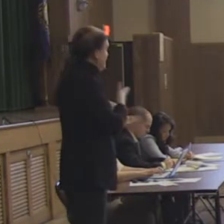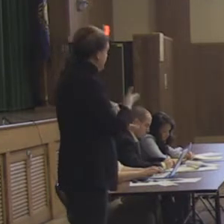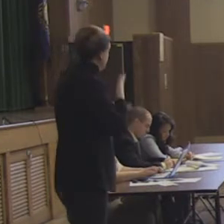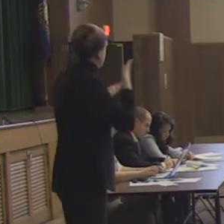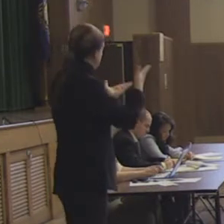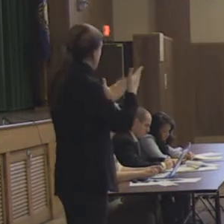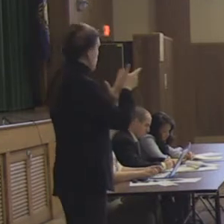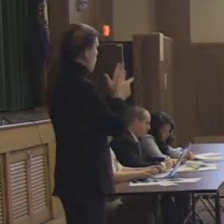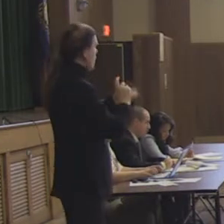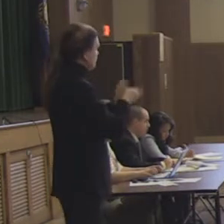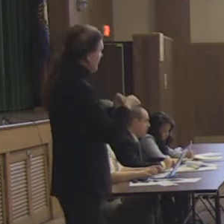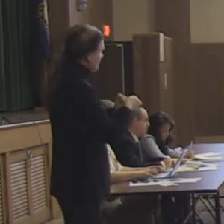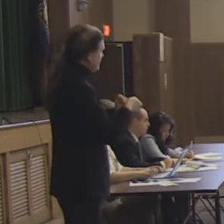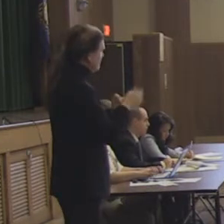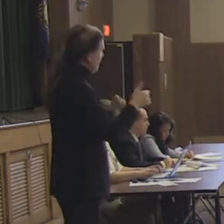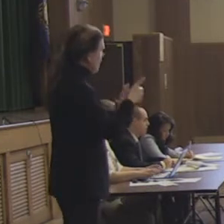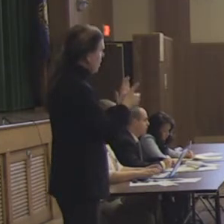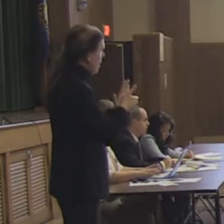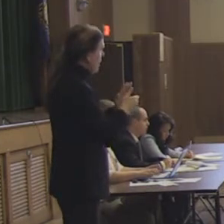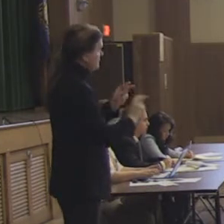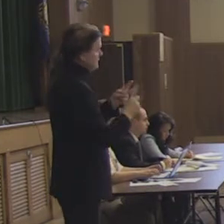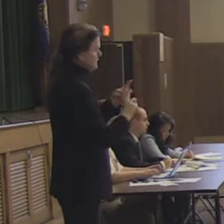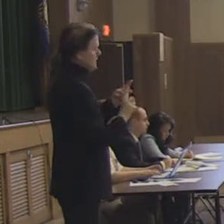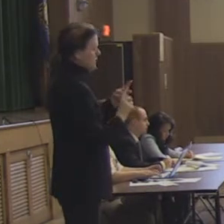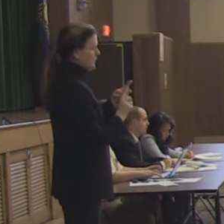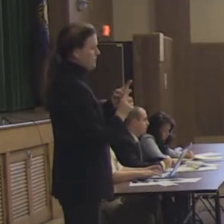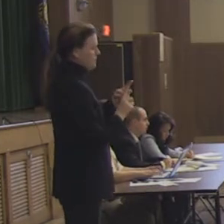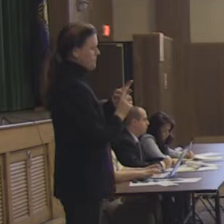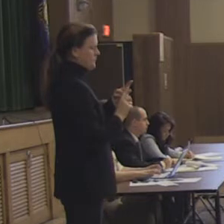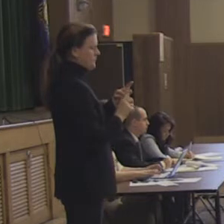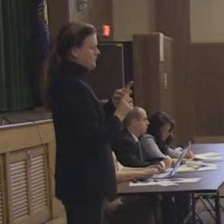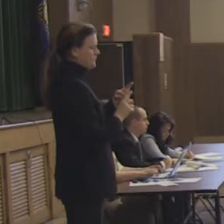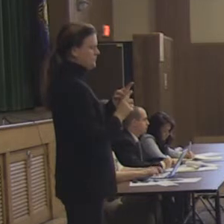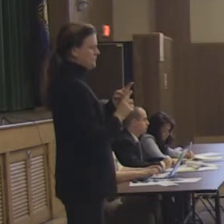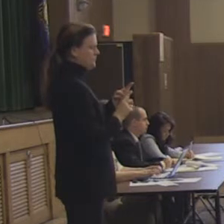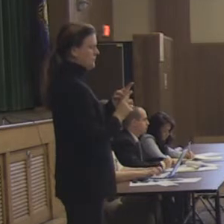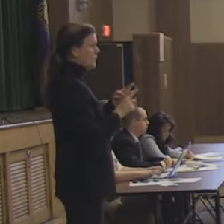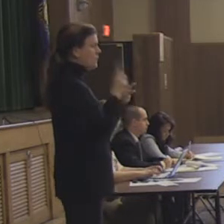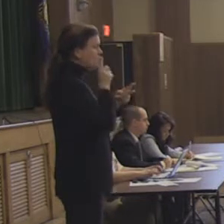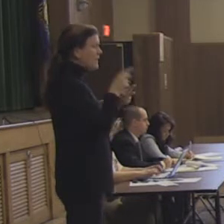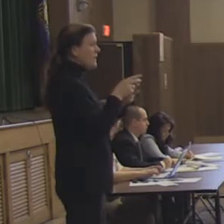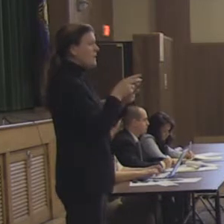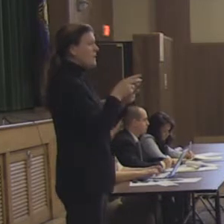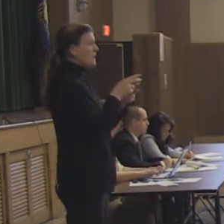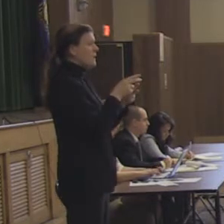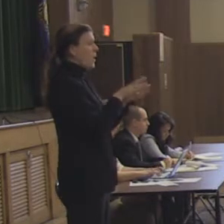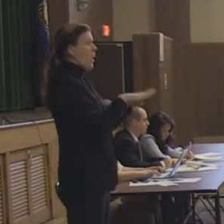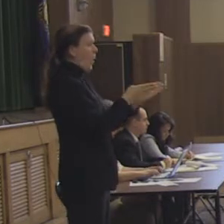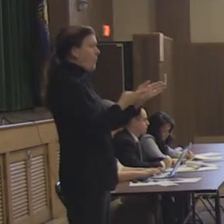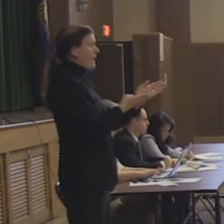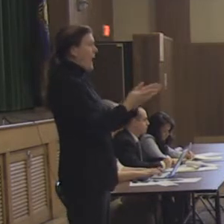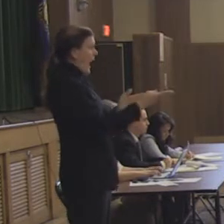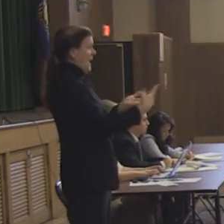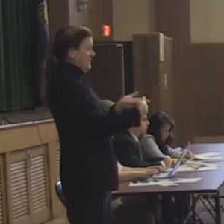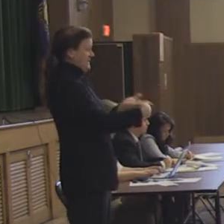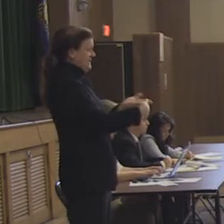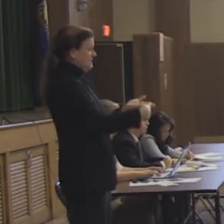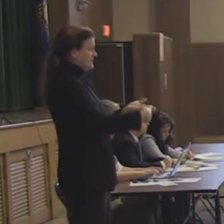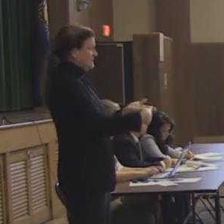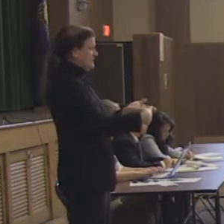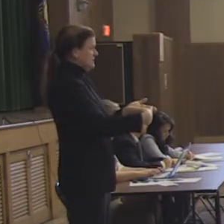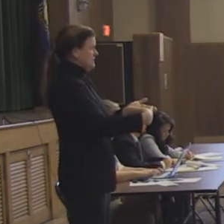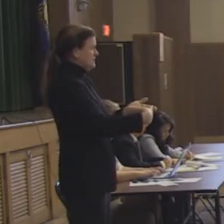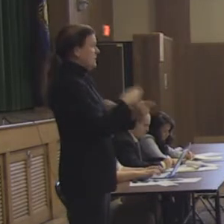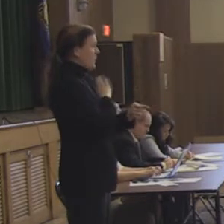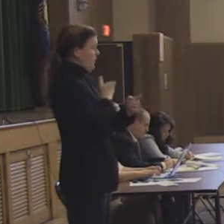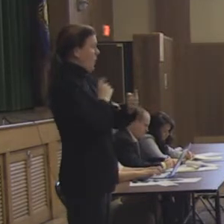that forward. Secondly, the opportunity for really open discussion and by members